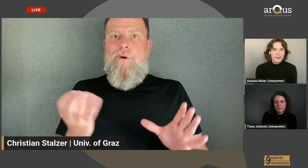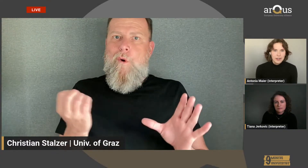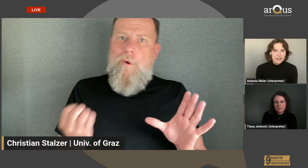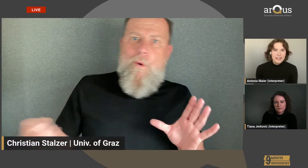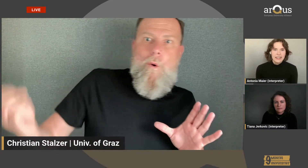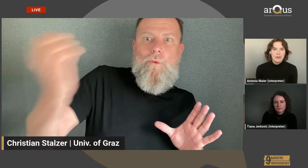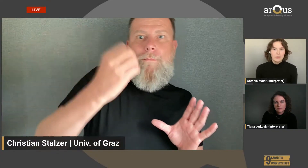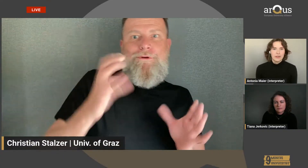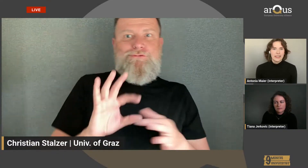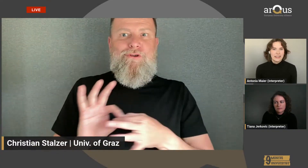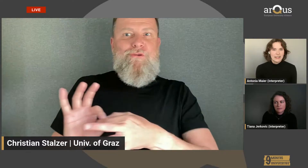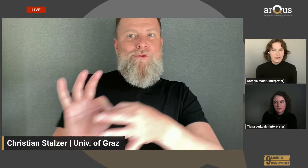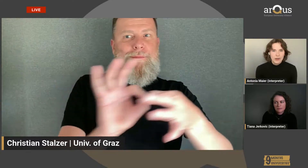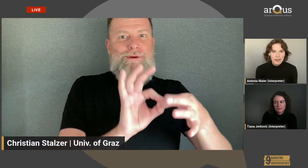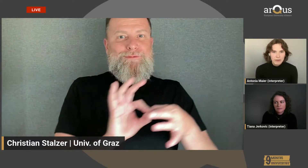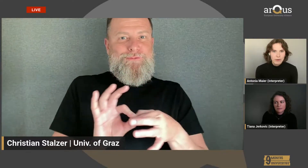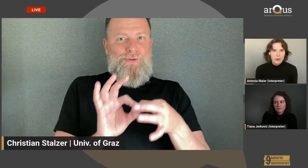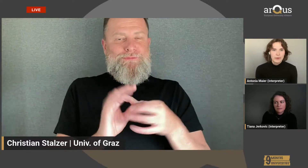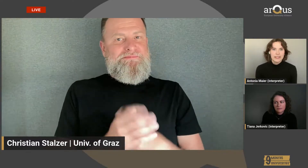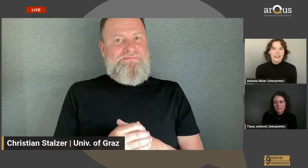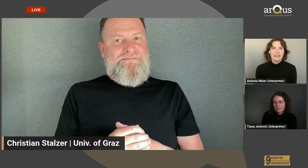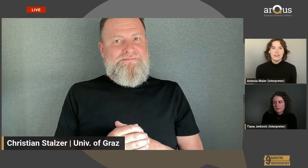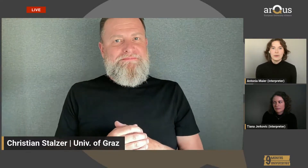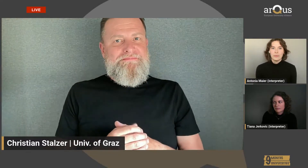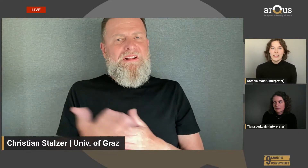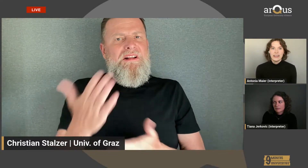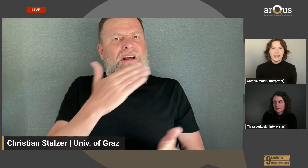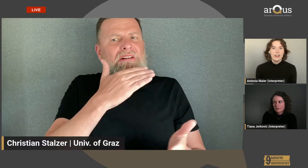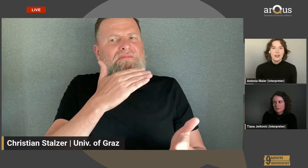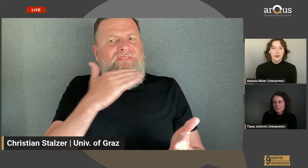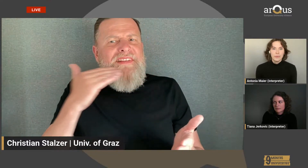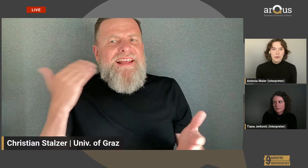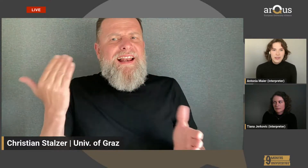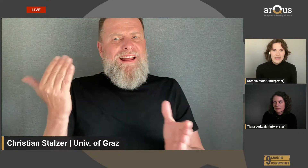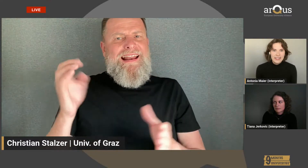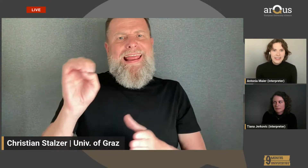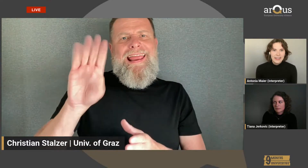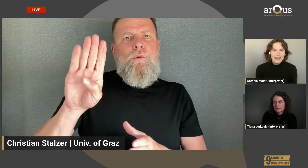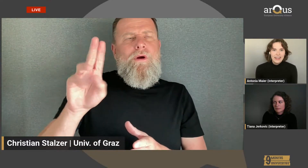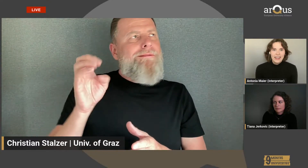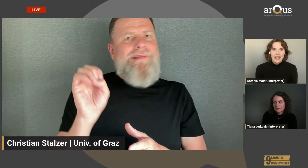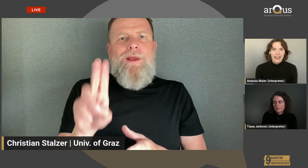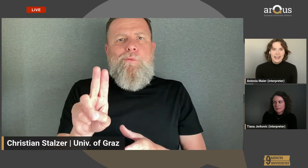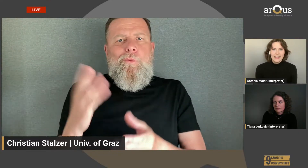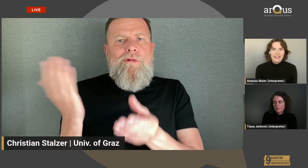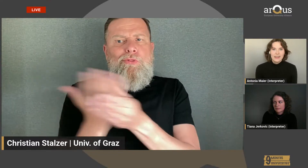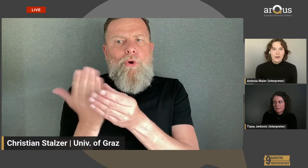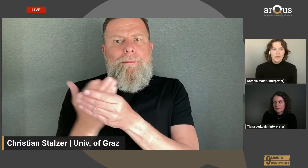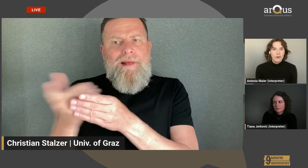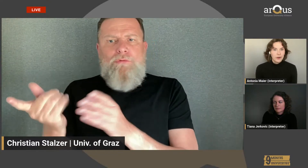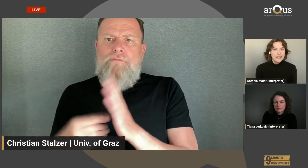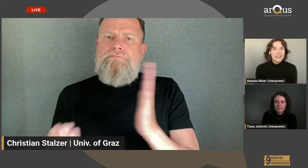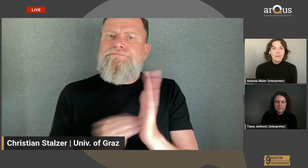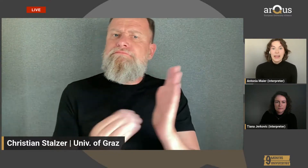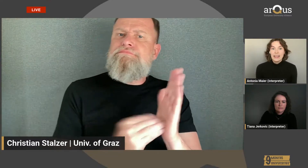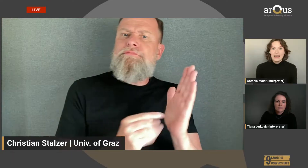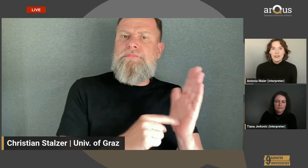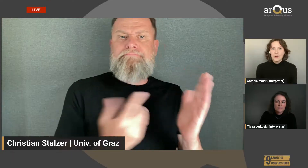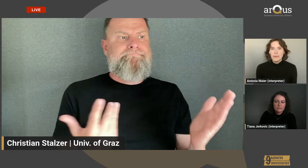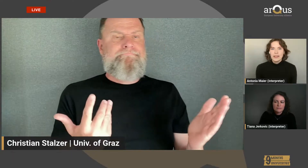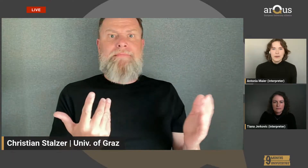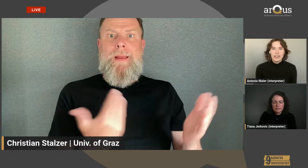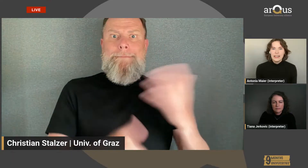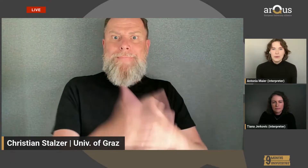representing diversity, representing travel, representing European community. And of course, in